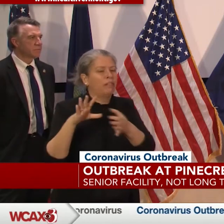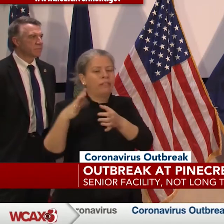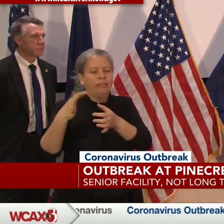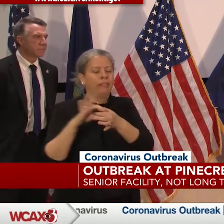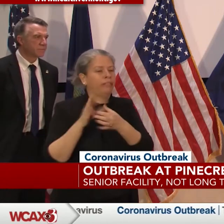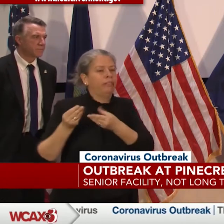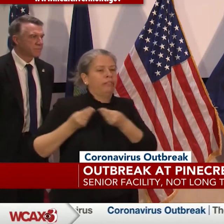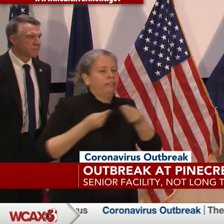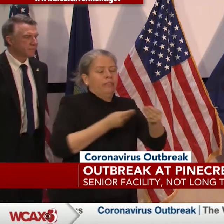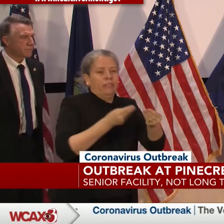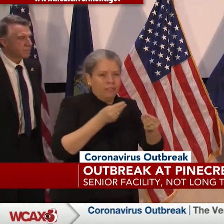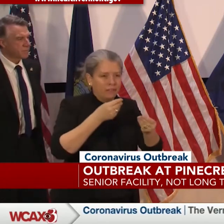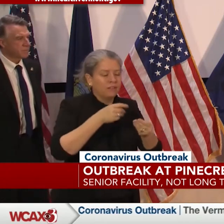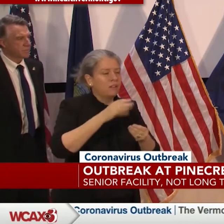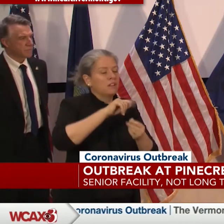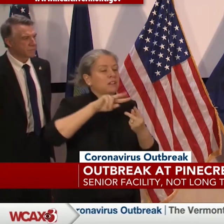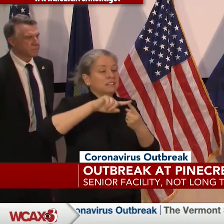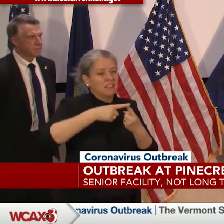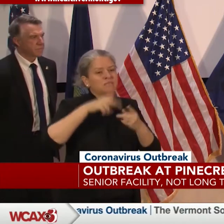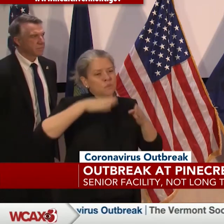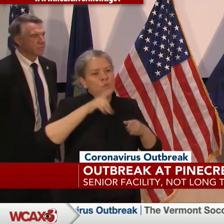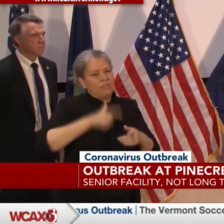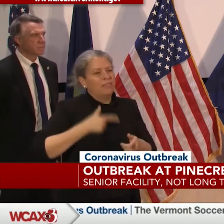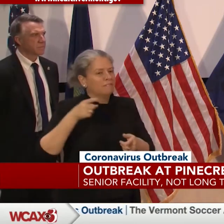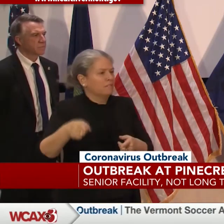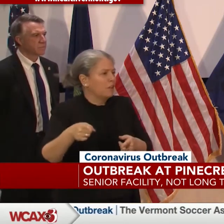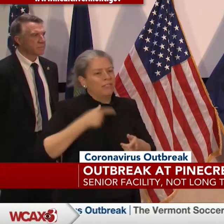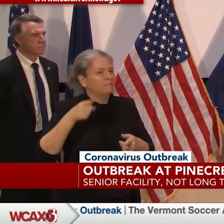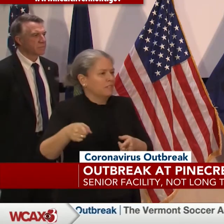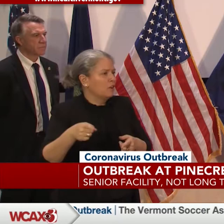the weekend, someone who was actually living there.